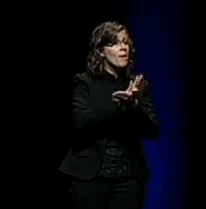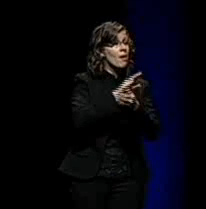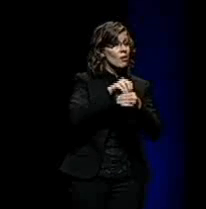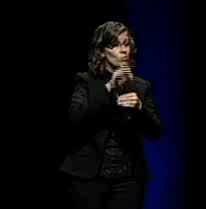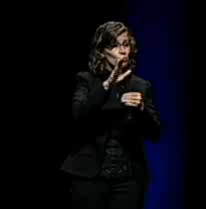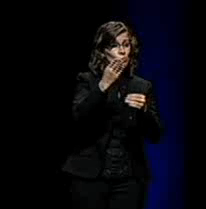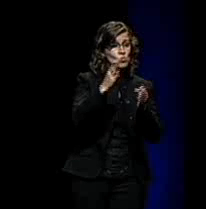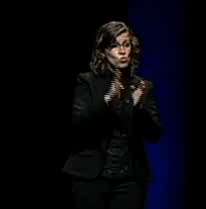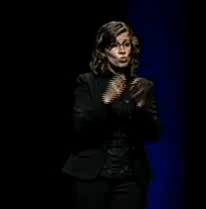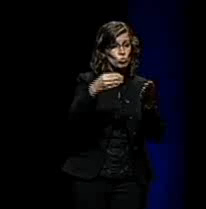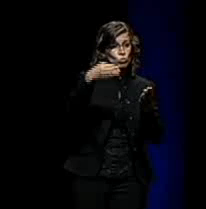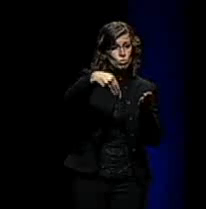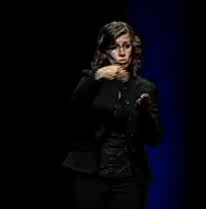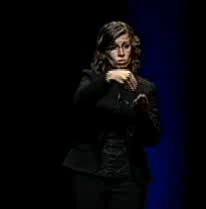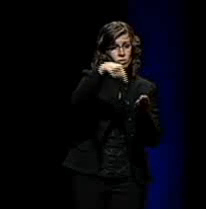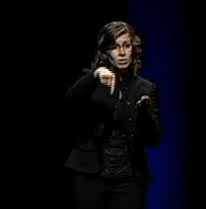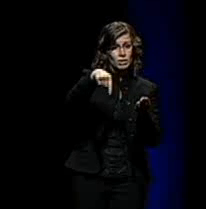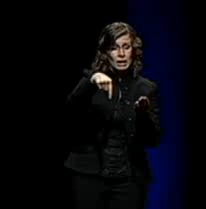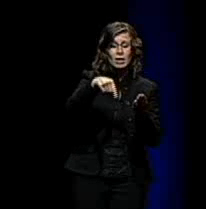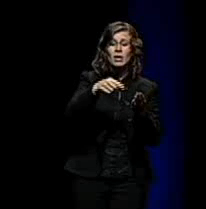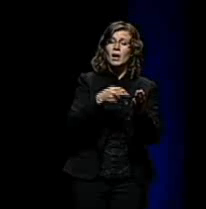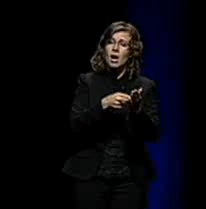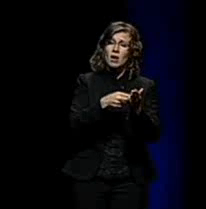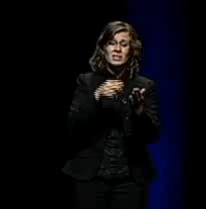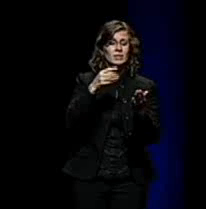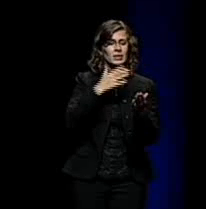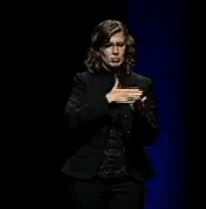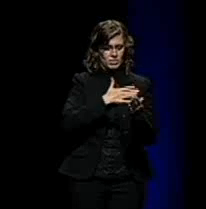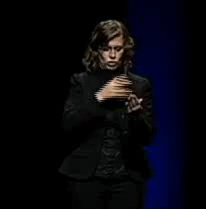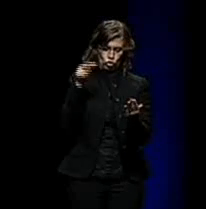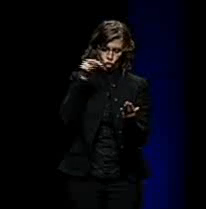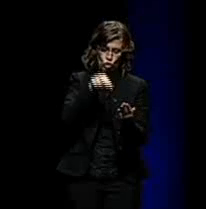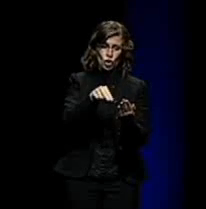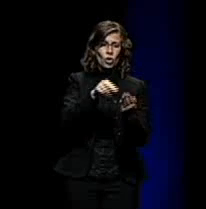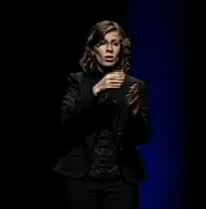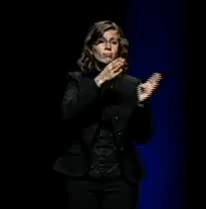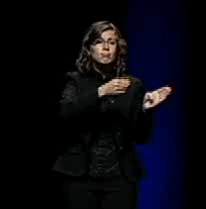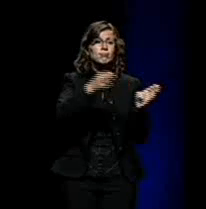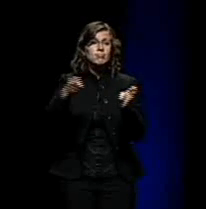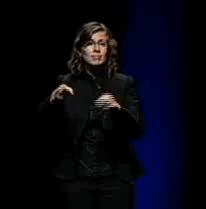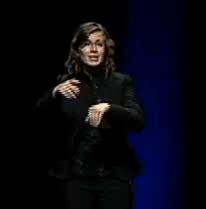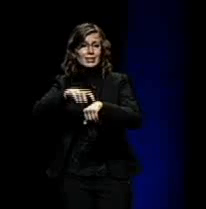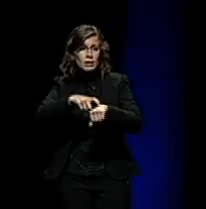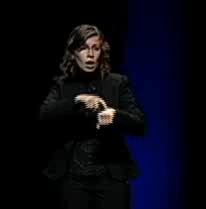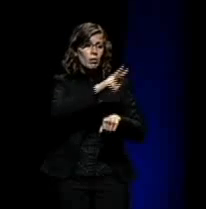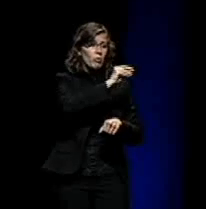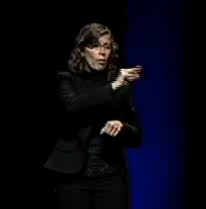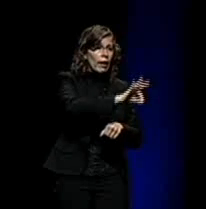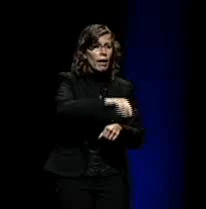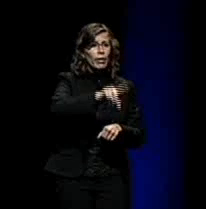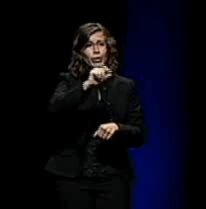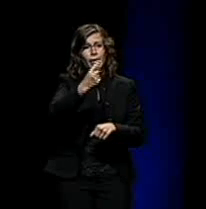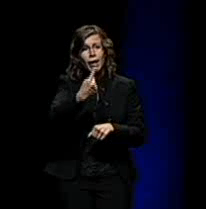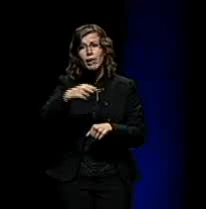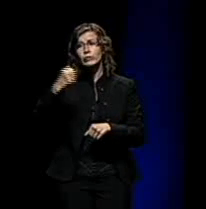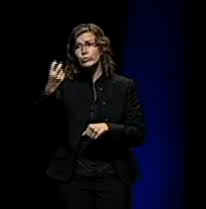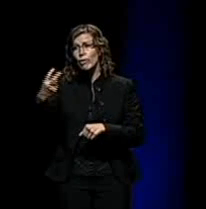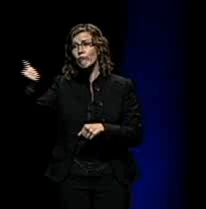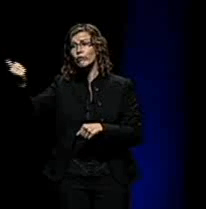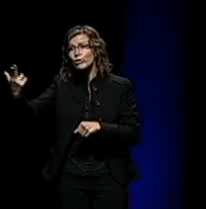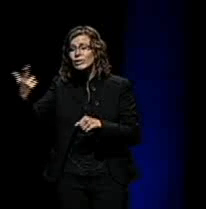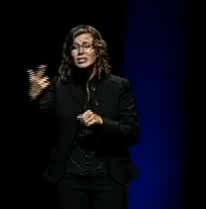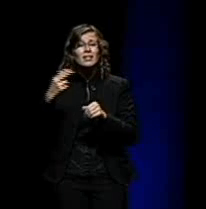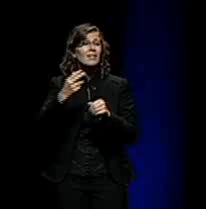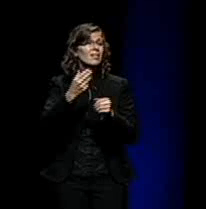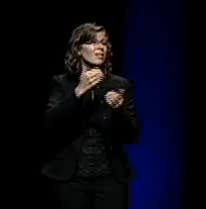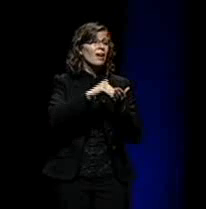away from this session today, it's the timeline. Really, trust not what we're saying here in this session.